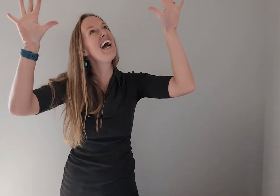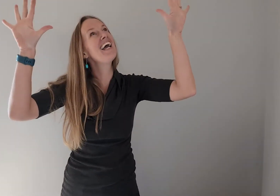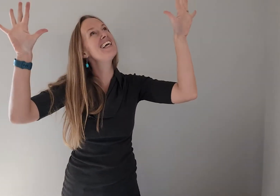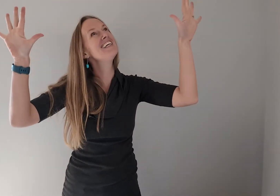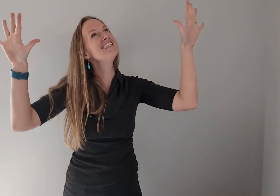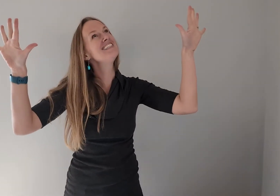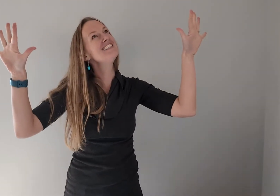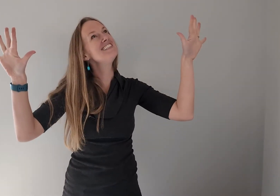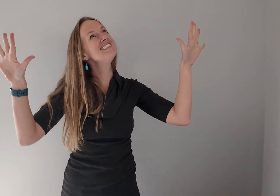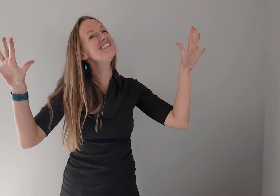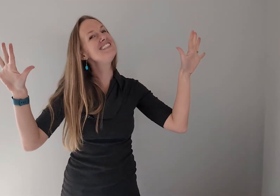light.